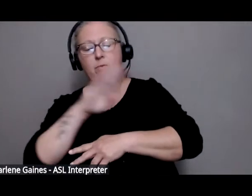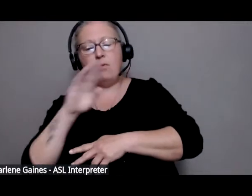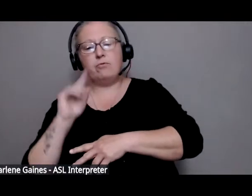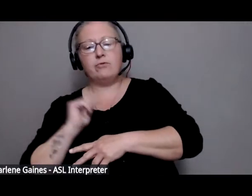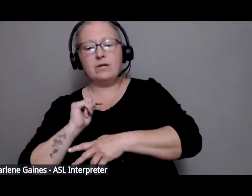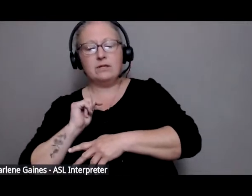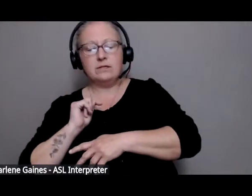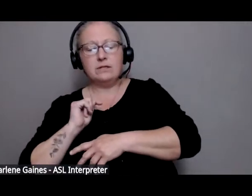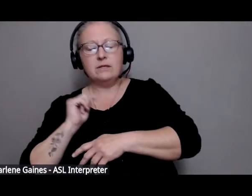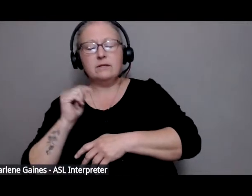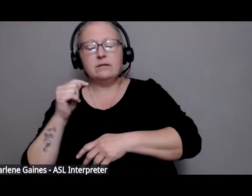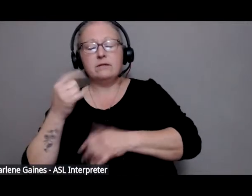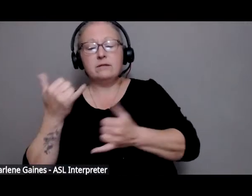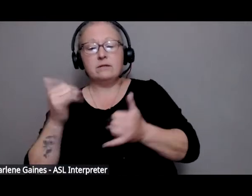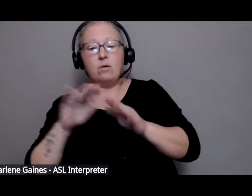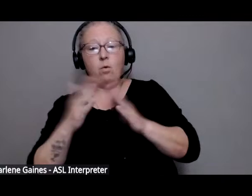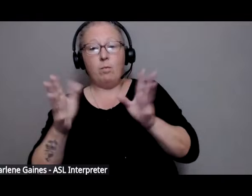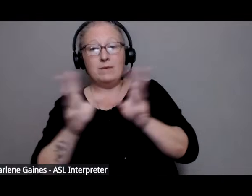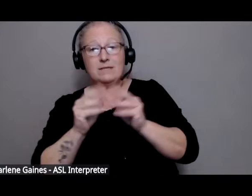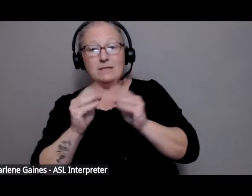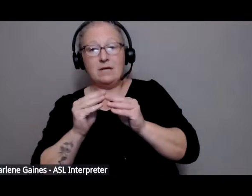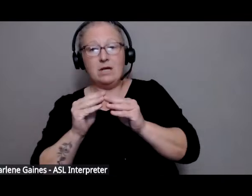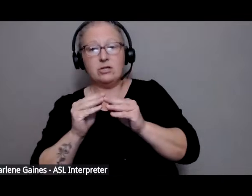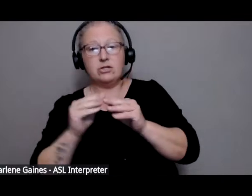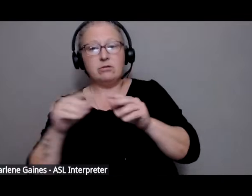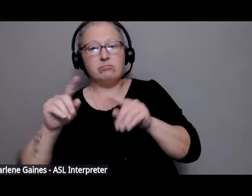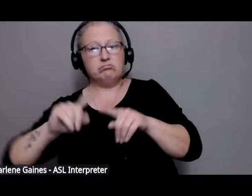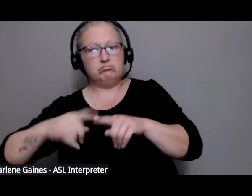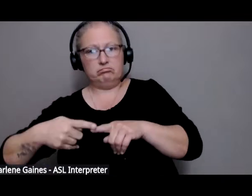Trustees. I'm calling open session to order.